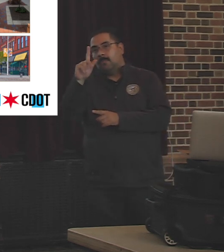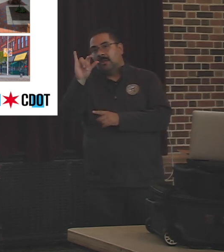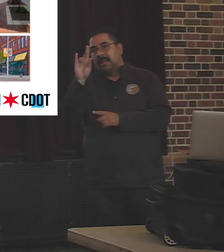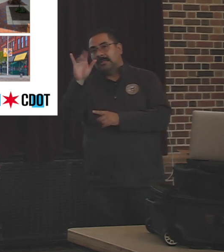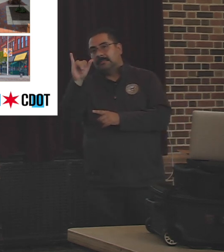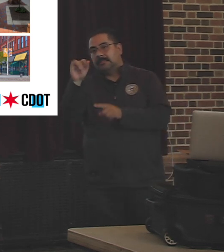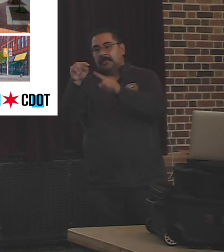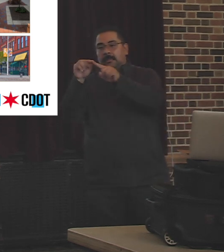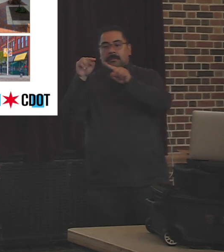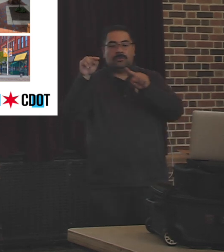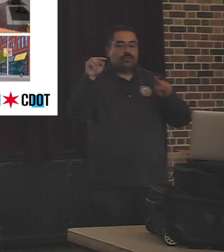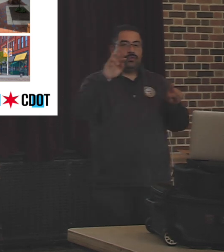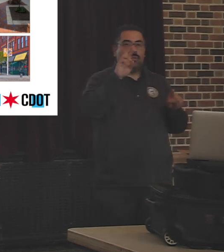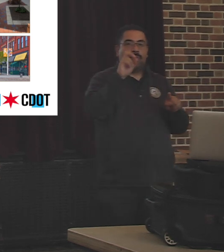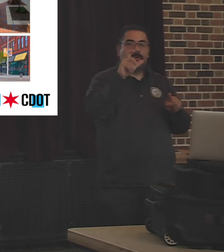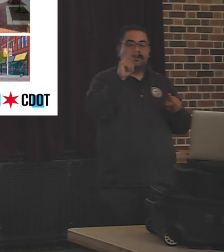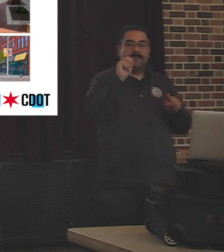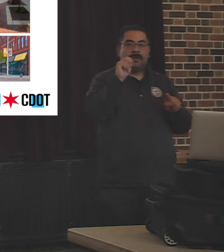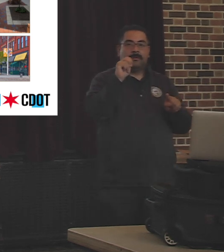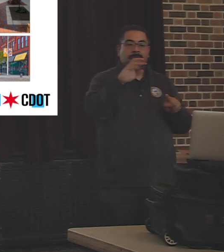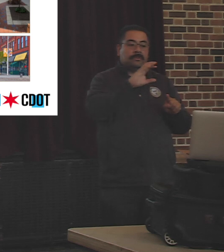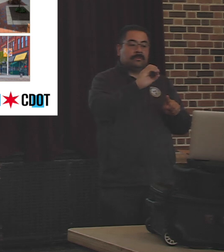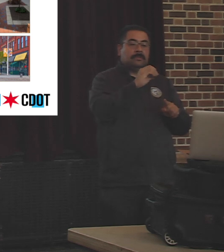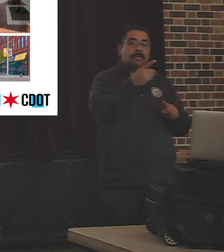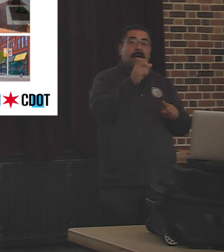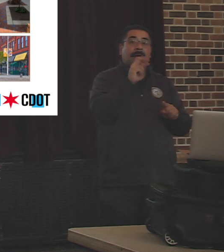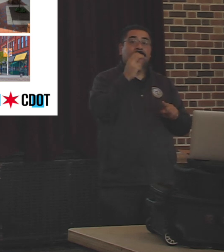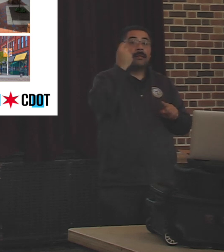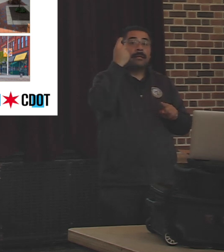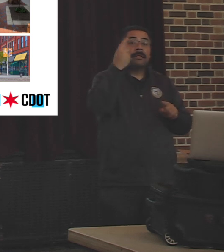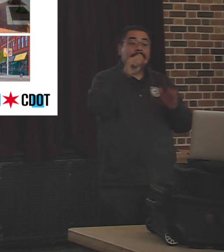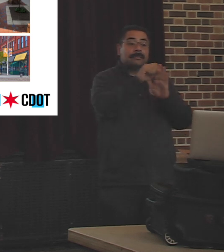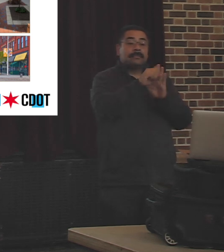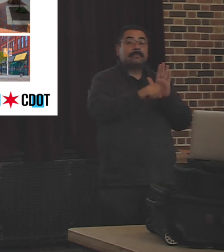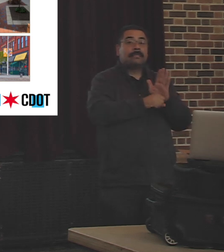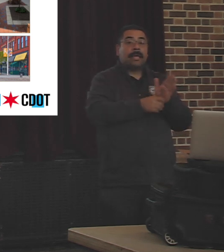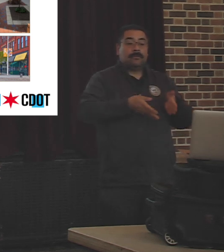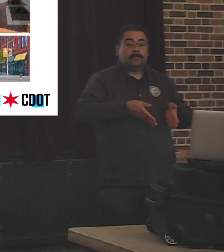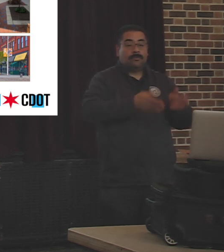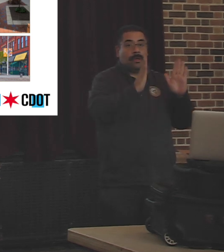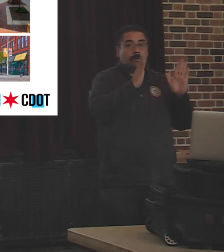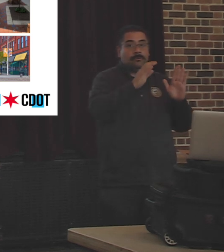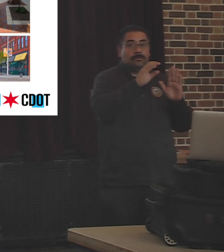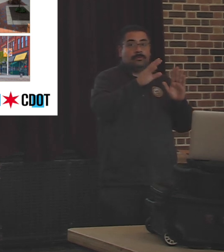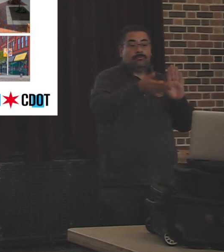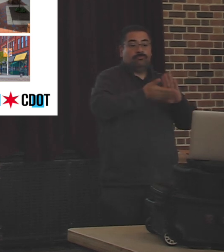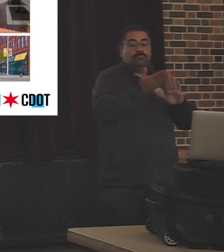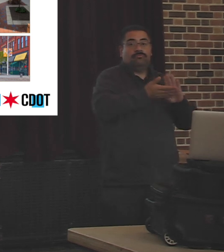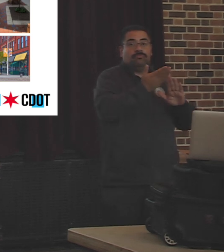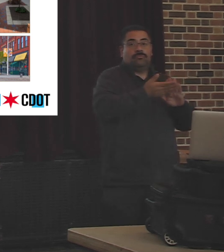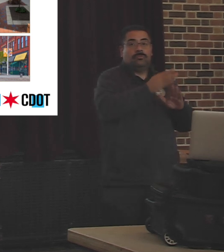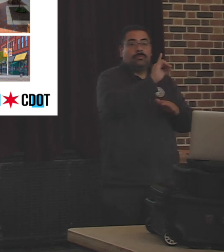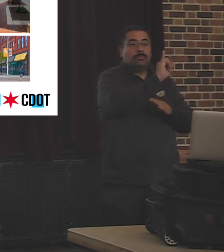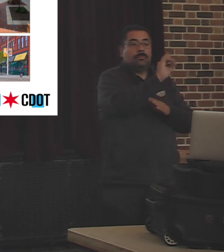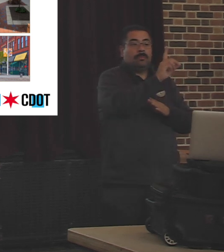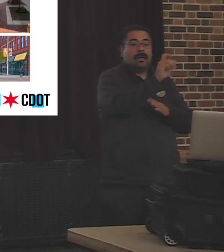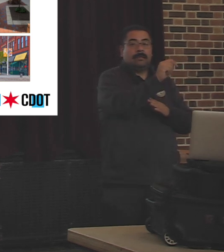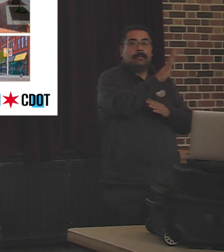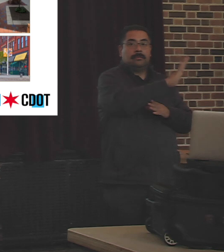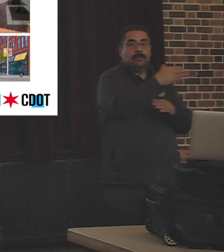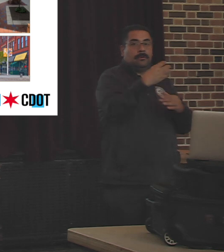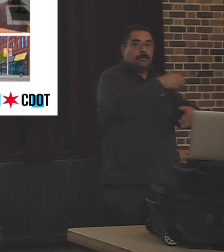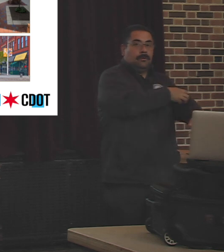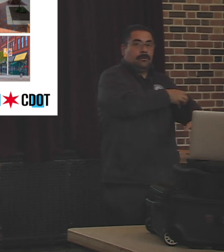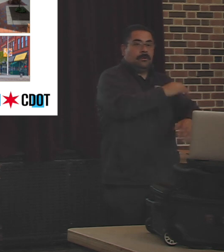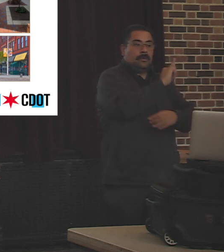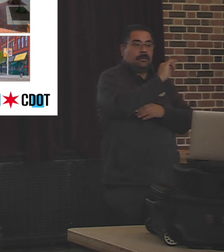on Ogden, and Ogden Avenue is a state route under IDOT jurisdiction, the Illinois